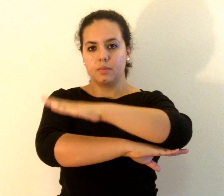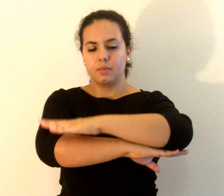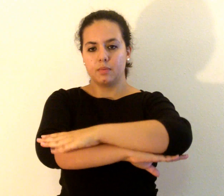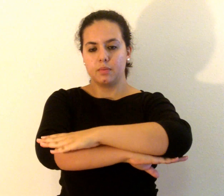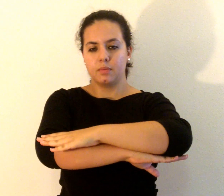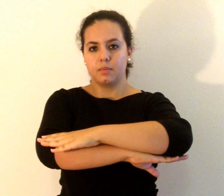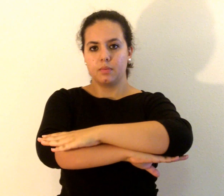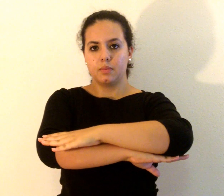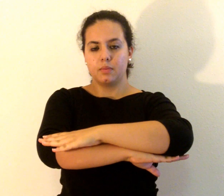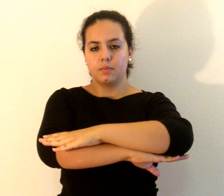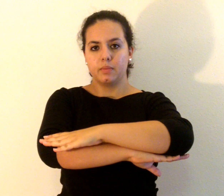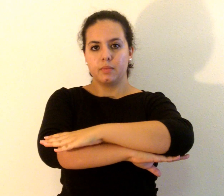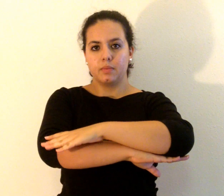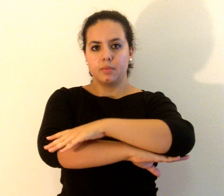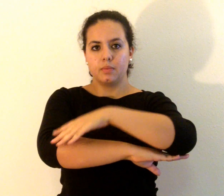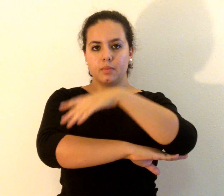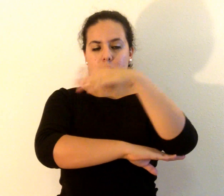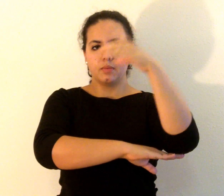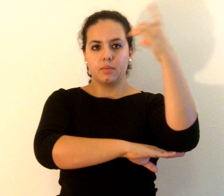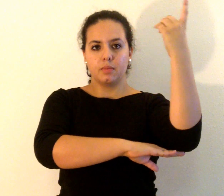down and it sets. So you have day.